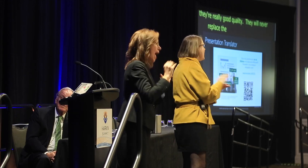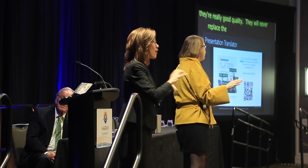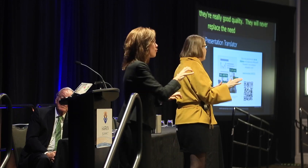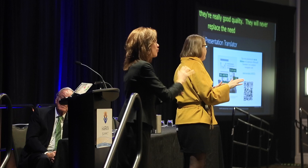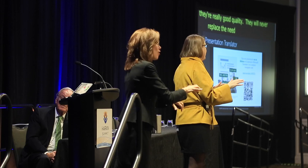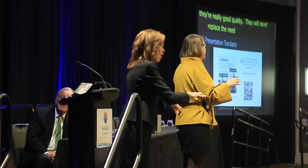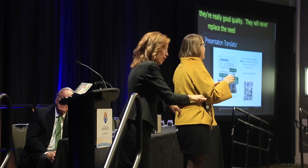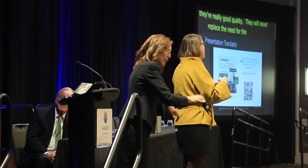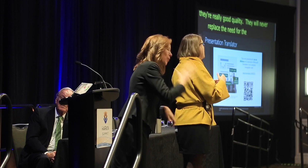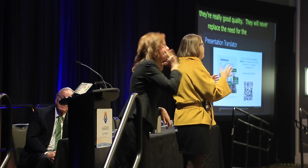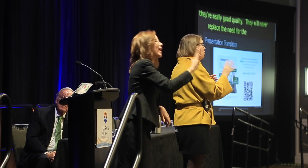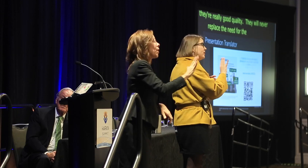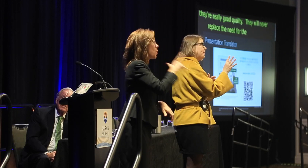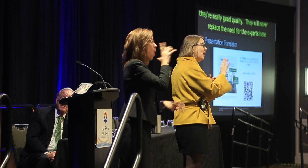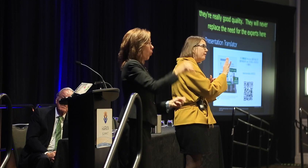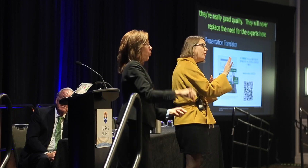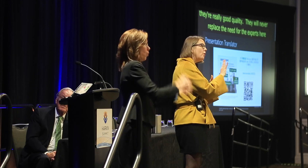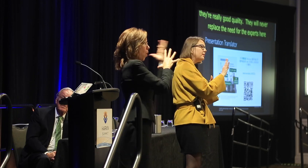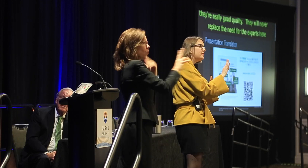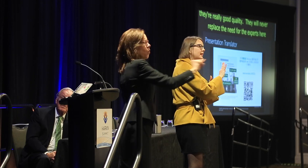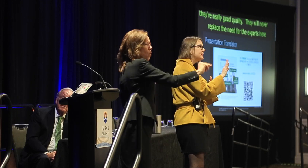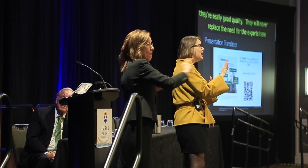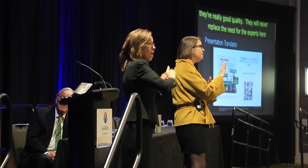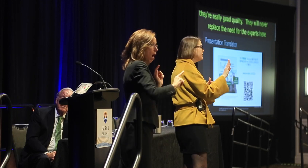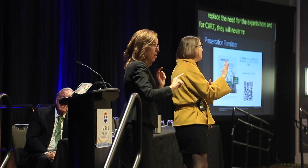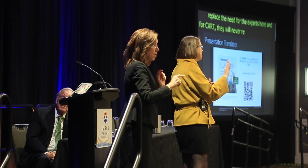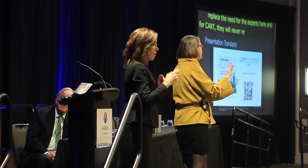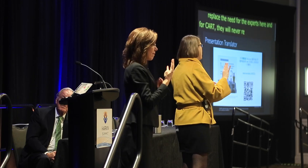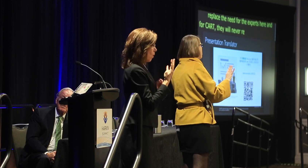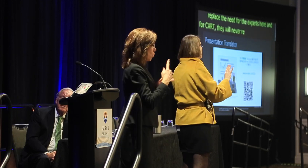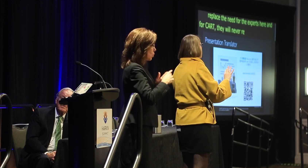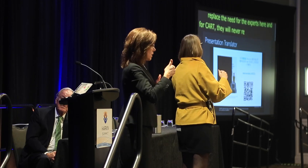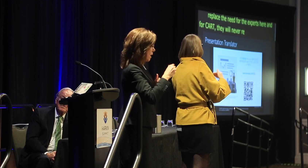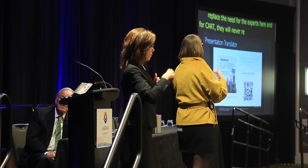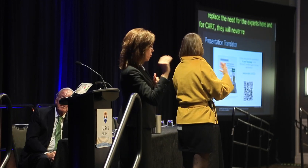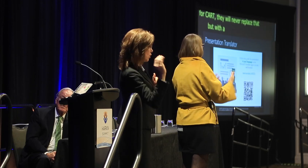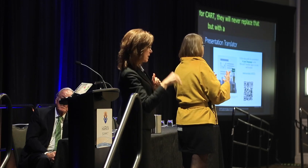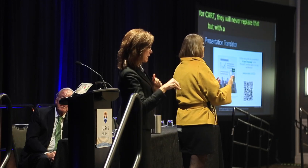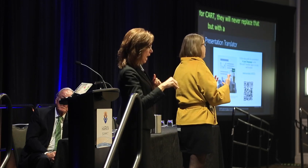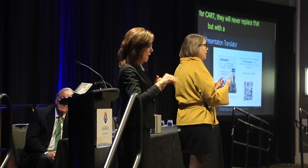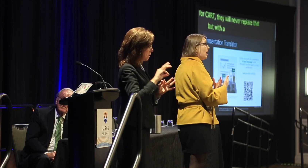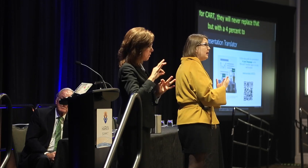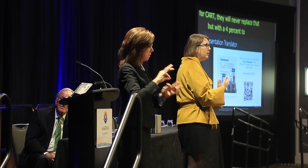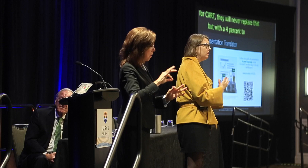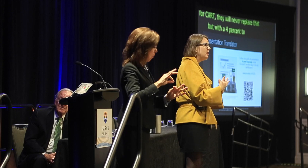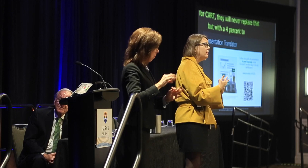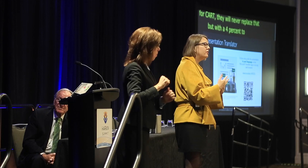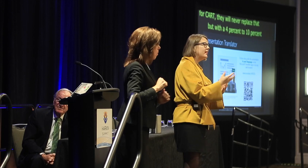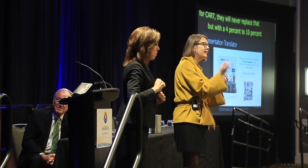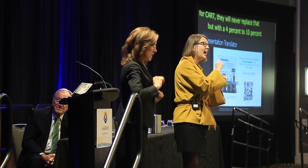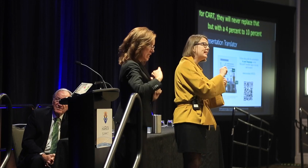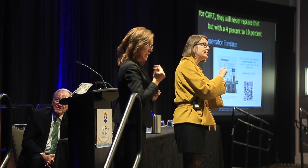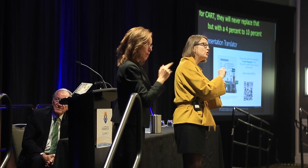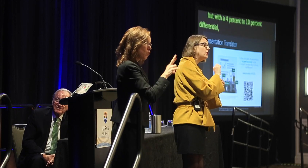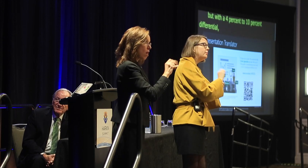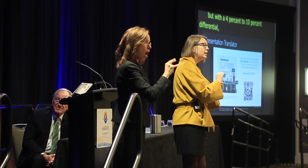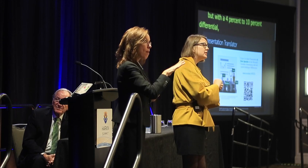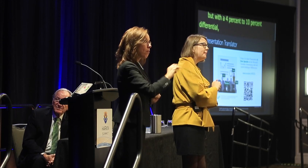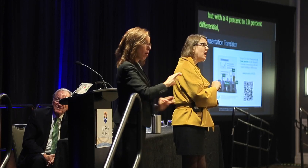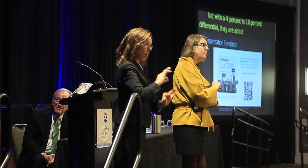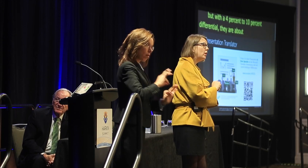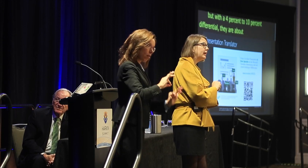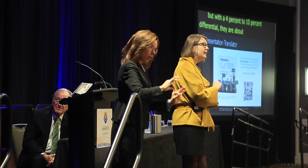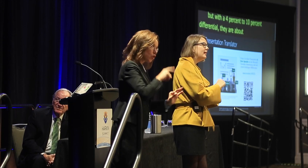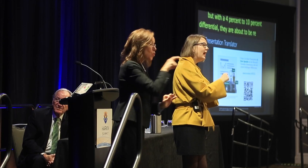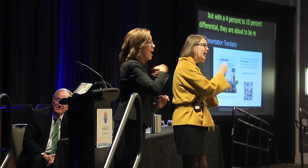they will never replace that. But with about 4% to 10% differential, they're about to be reliable. So there's an add-in you can put